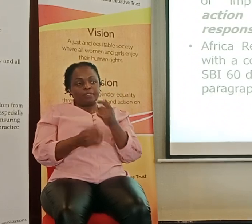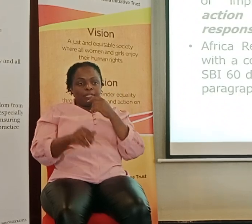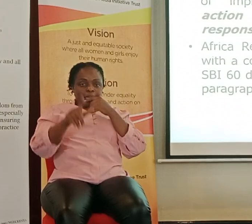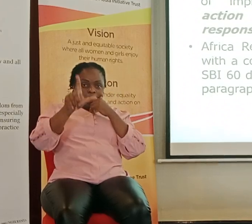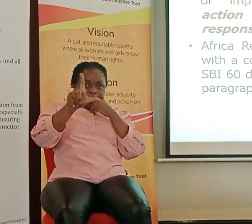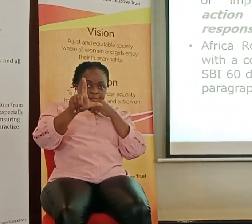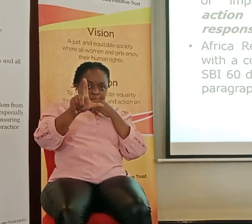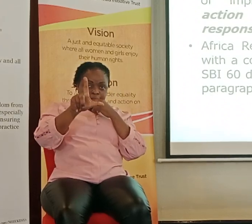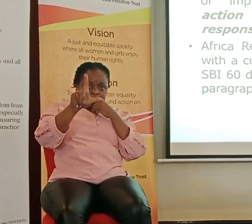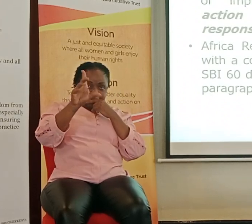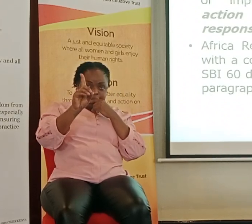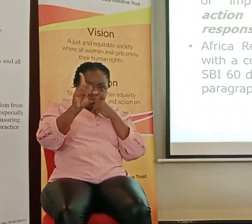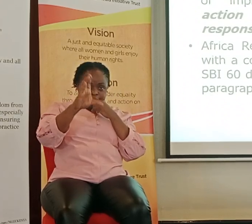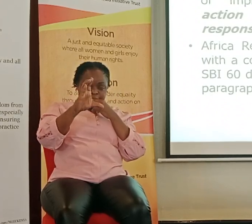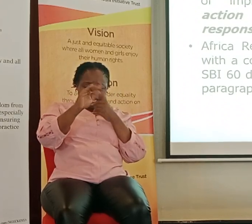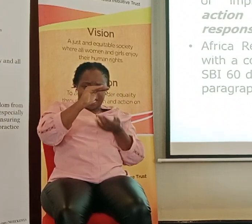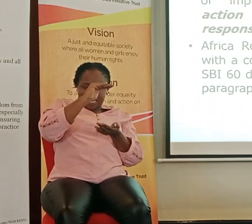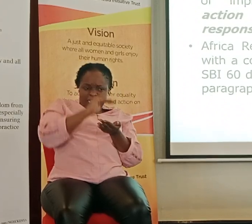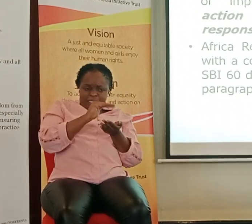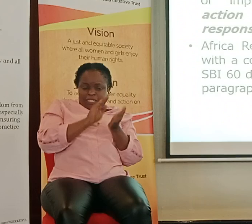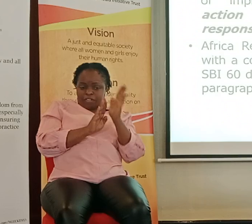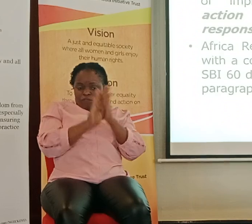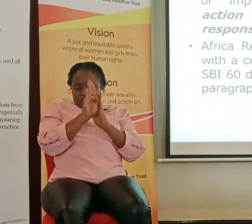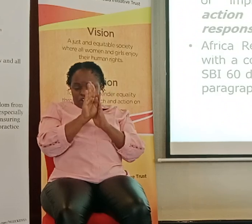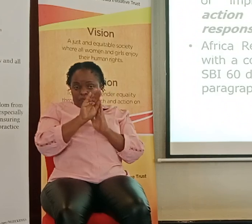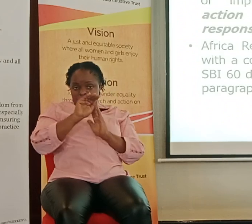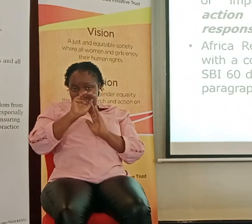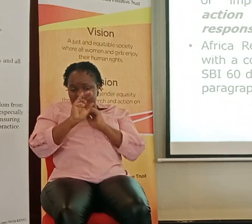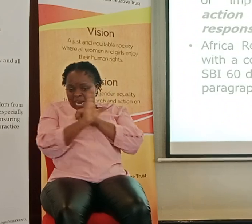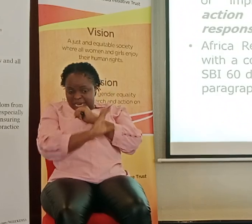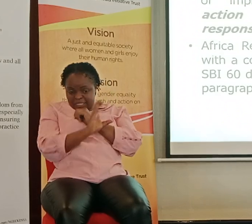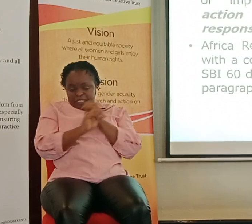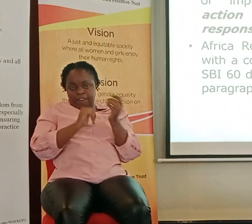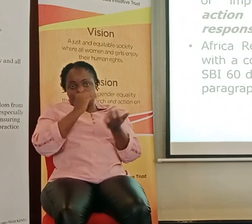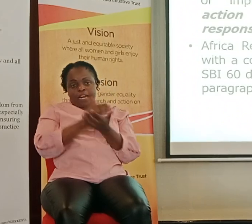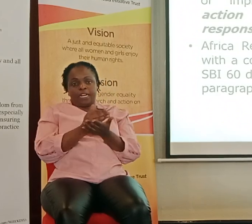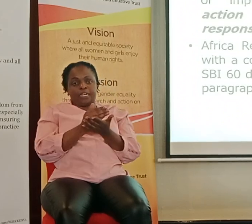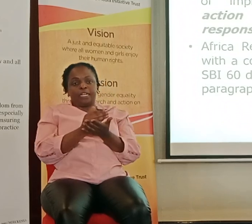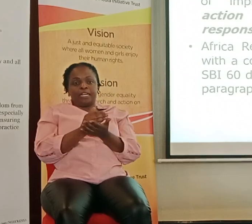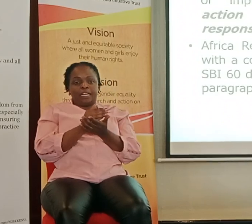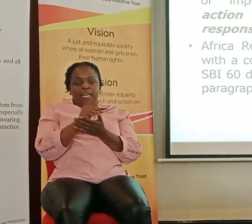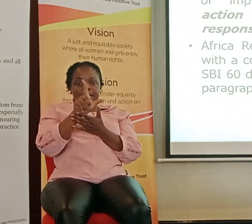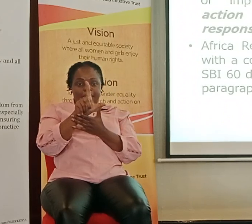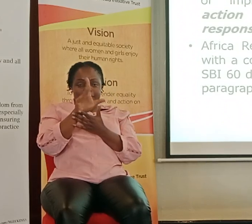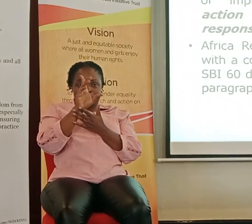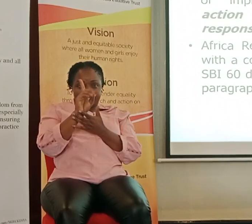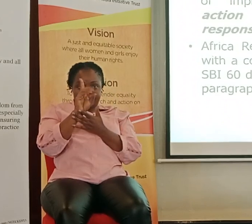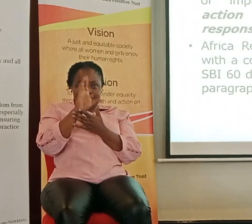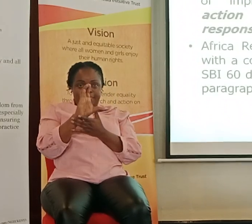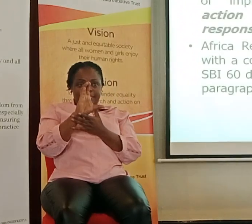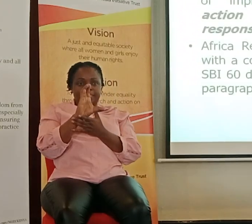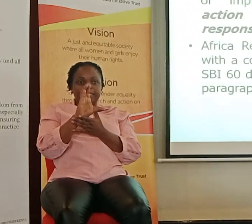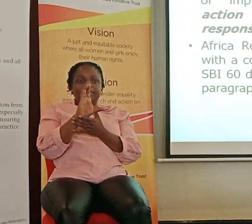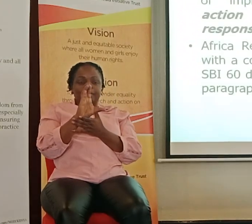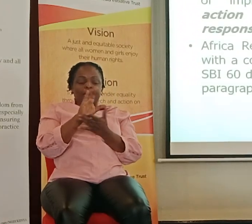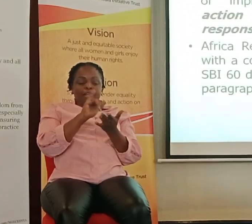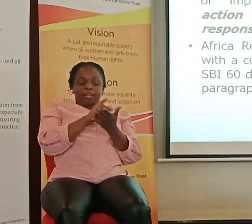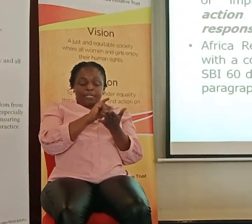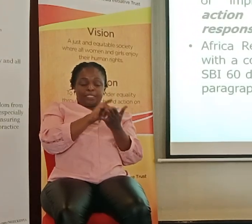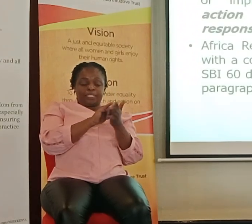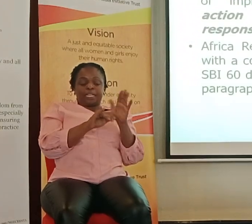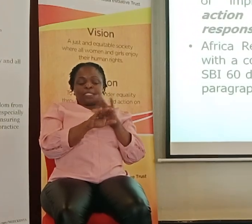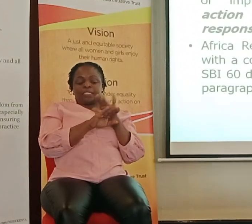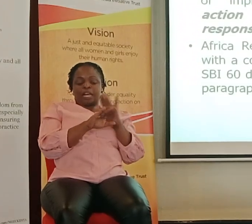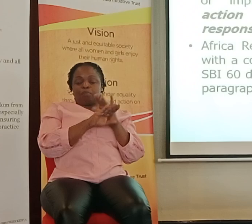LDCs, yes, Least Developed Countries Fund, which is a subset of GCF.